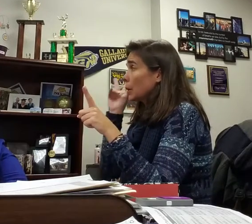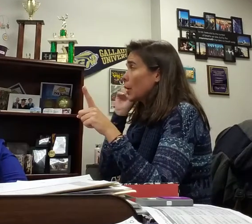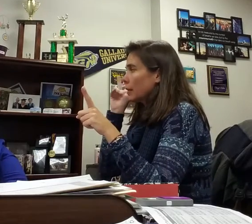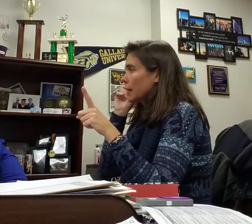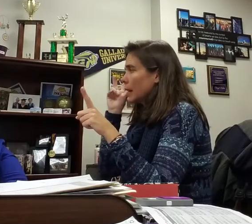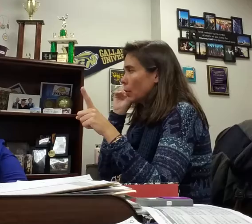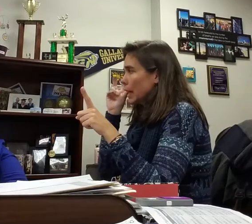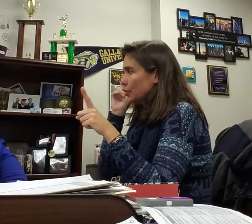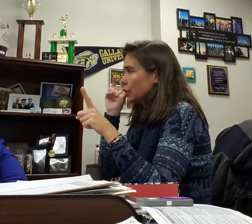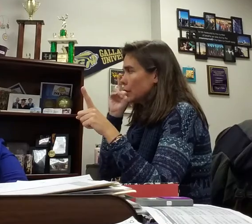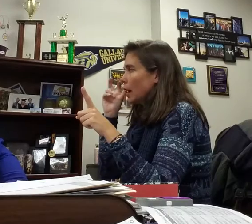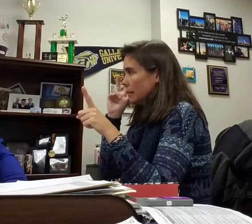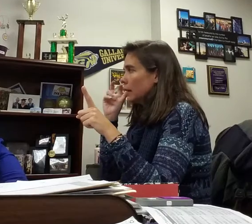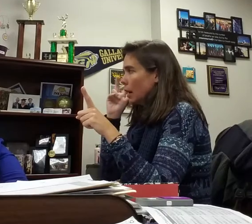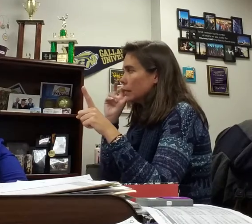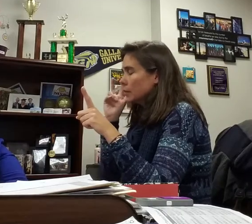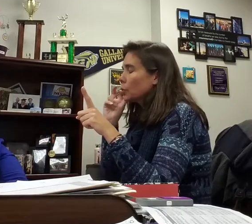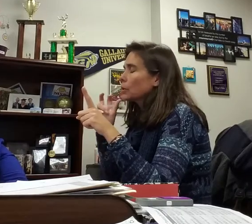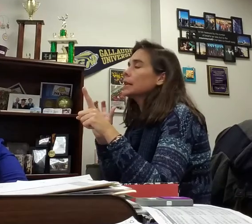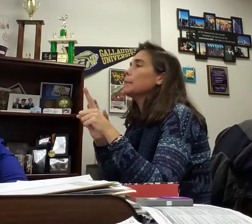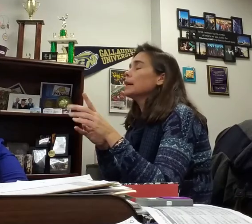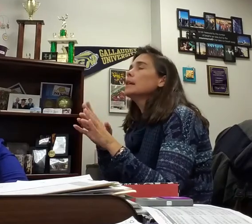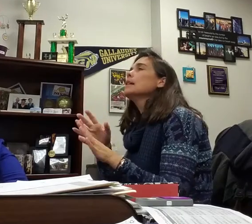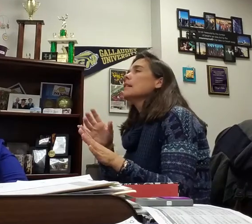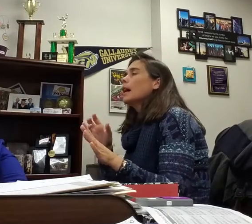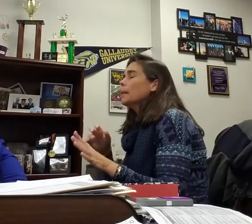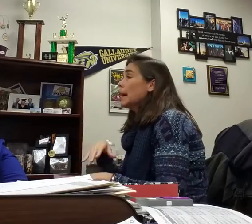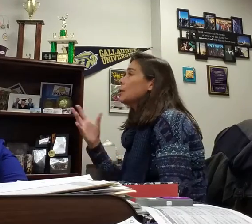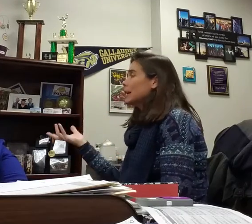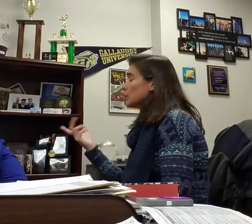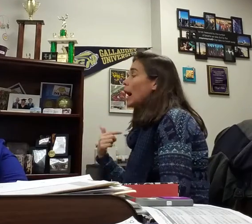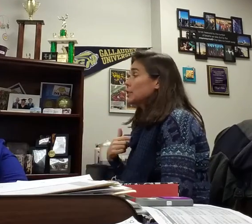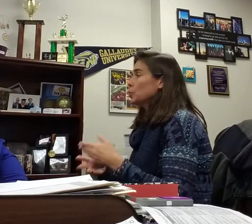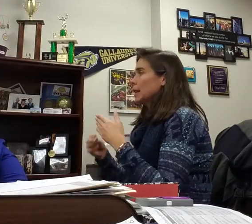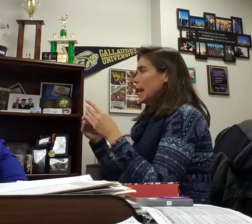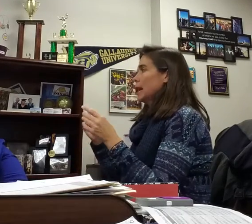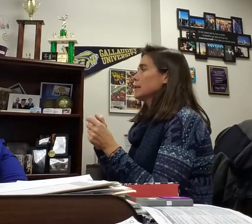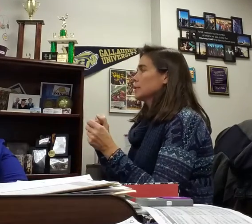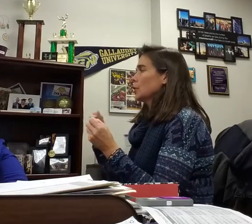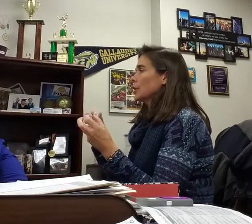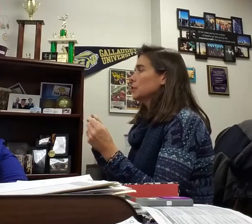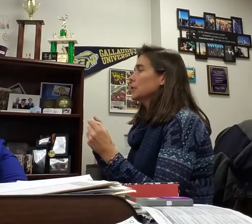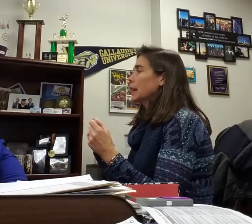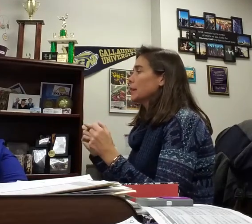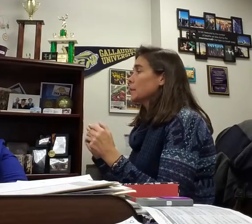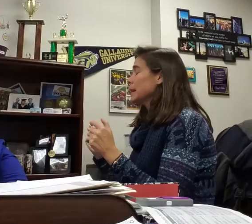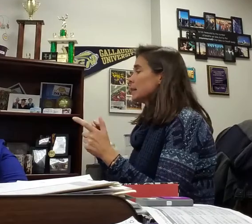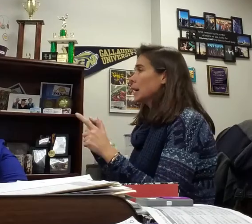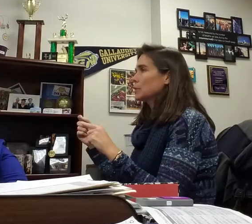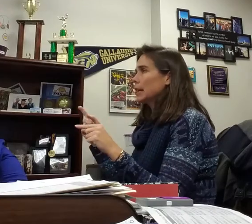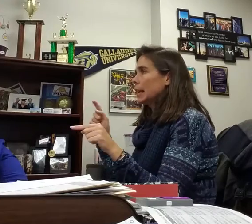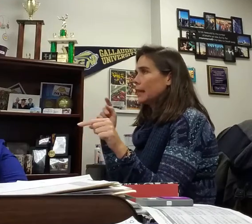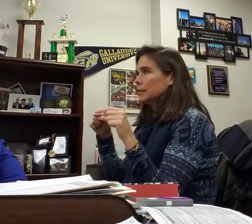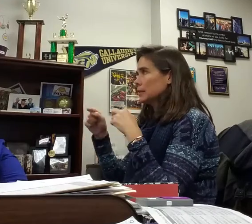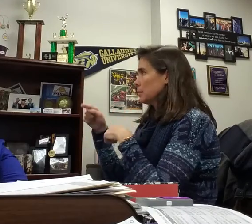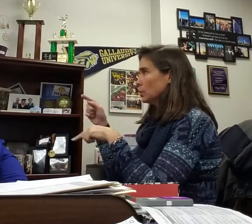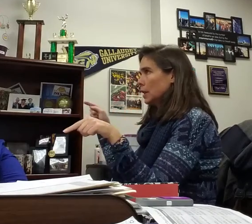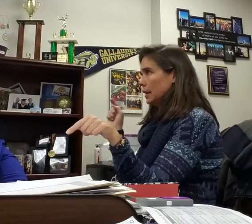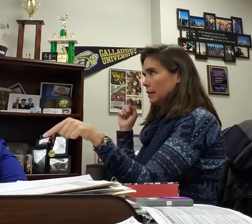where I think they were catching a lot auditorily. But anyway, so I just went ahead and started doing that. I mean, because I was like, this is multi